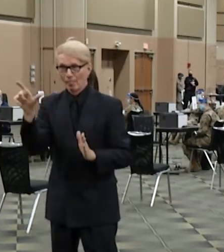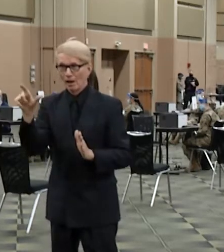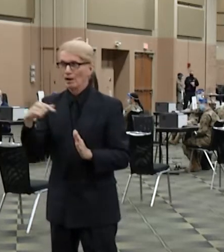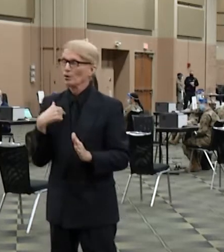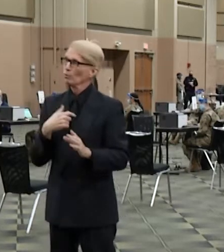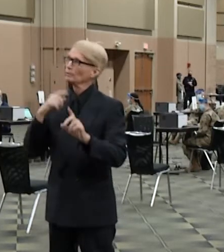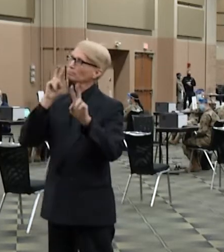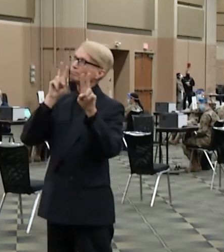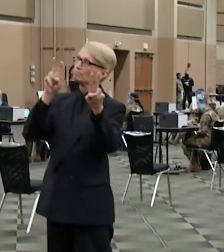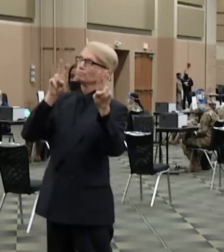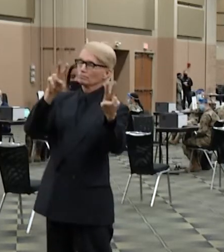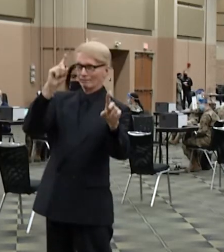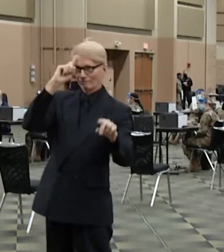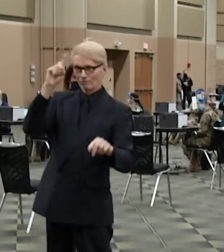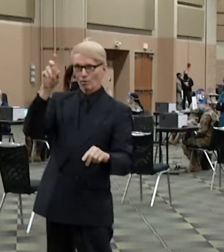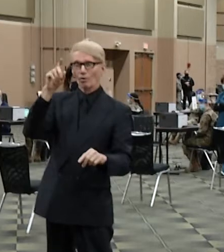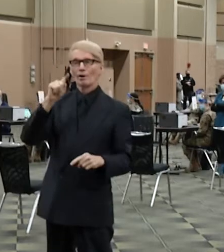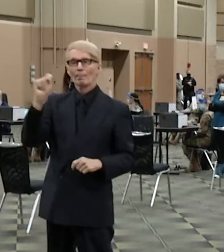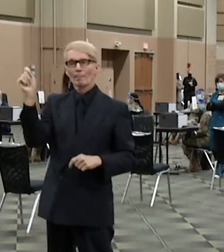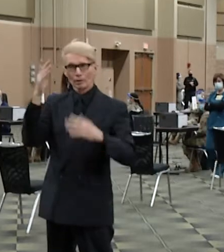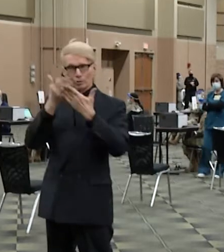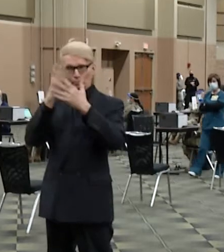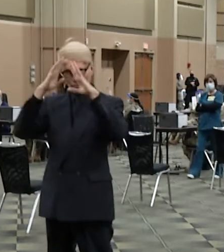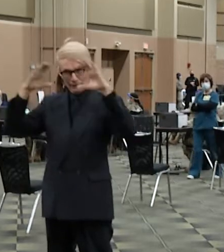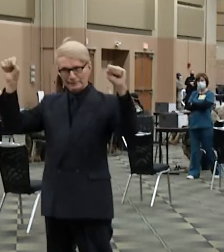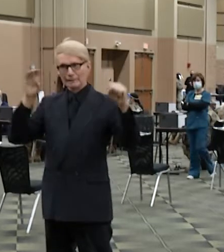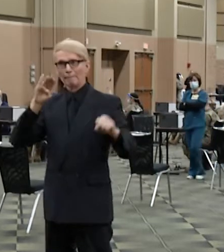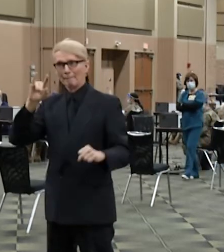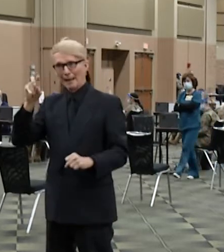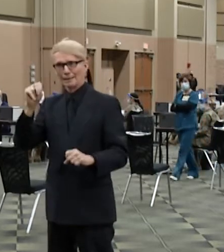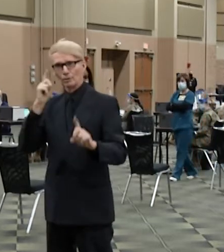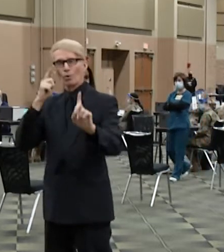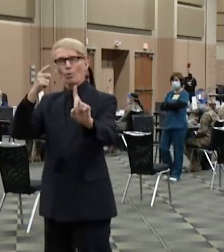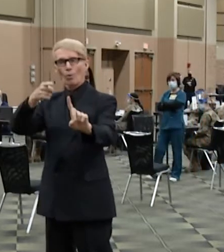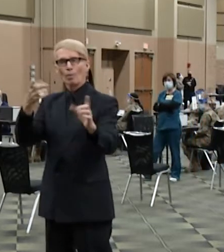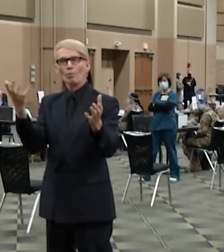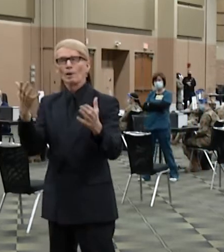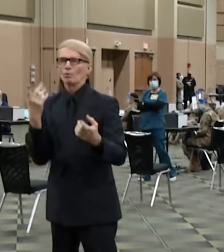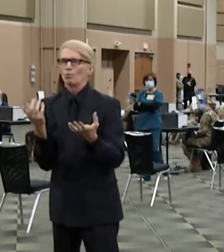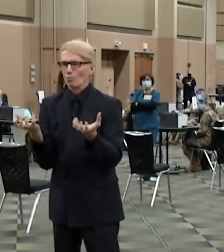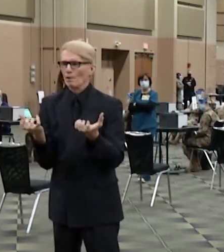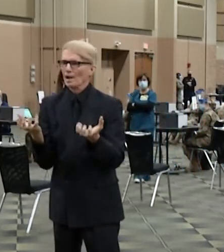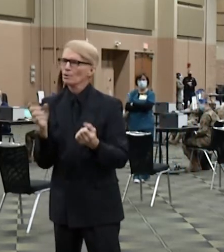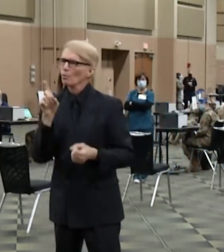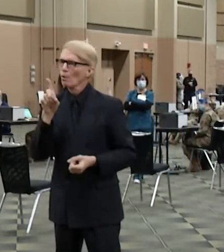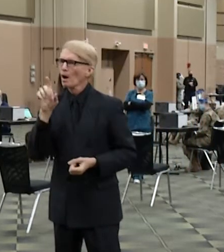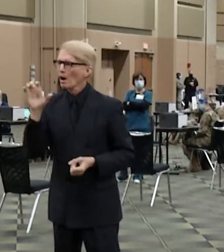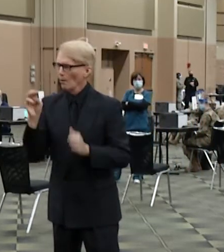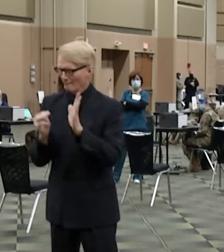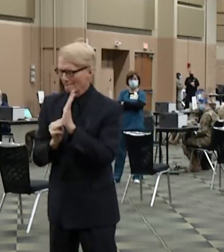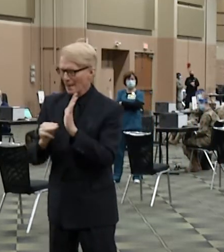administration's goal of vaccinating 100 million people in the first 100 days.